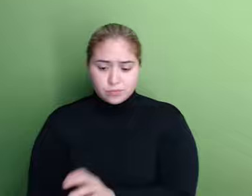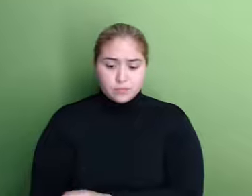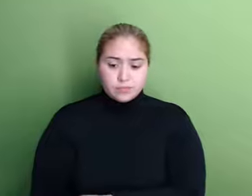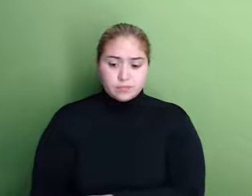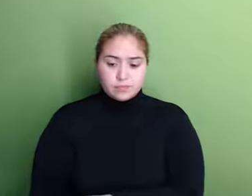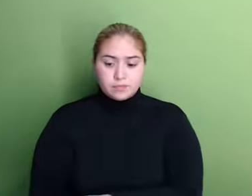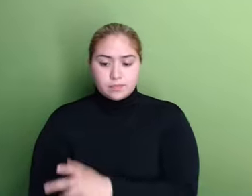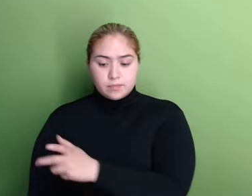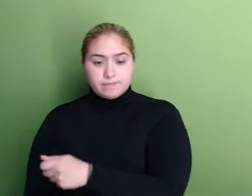Hold up your endoderm.